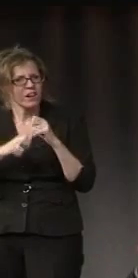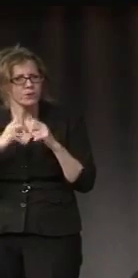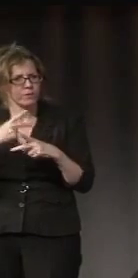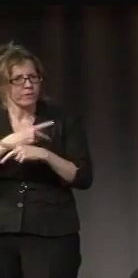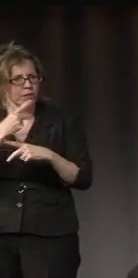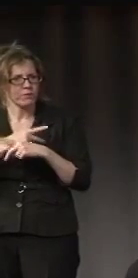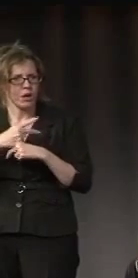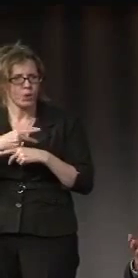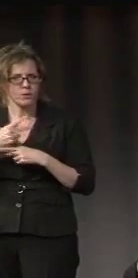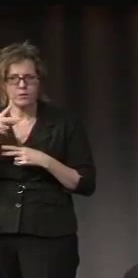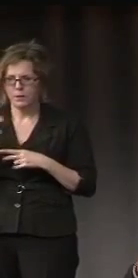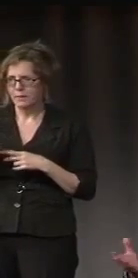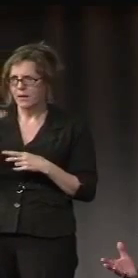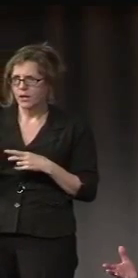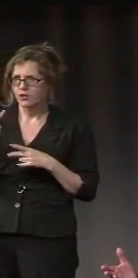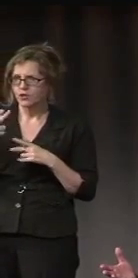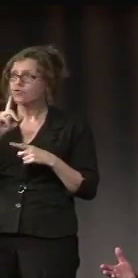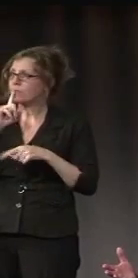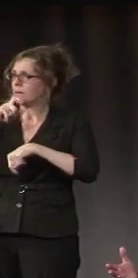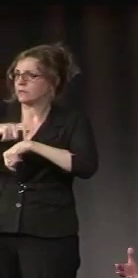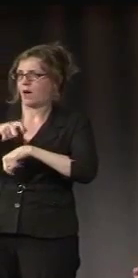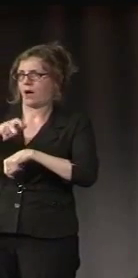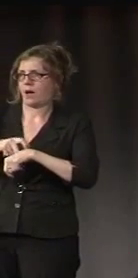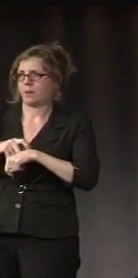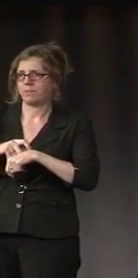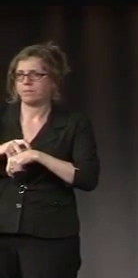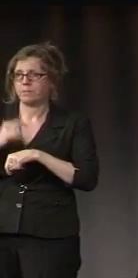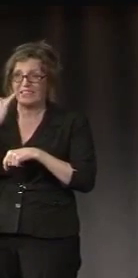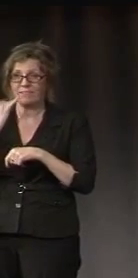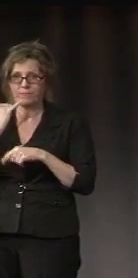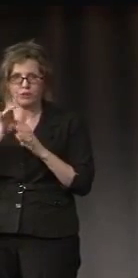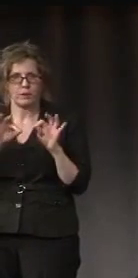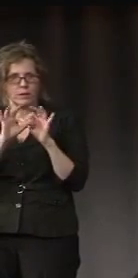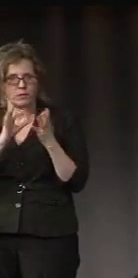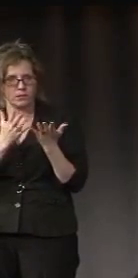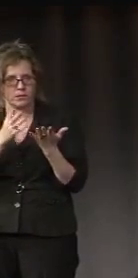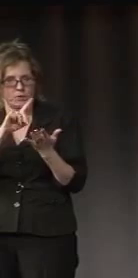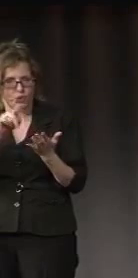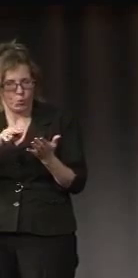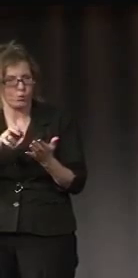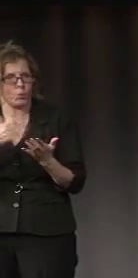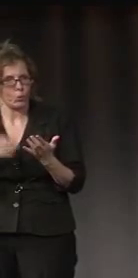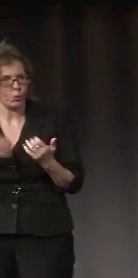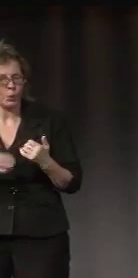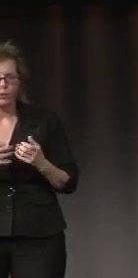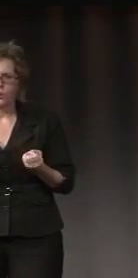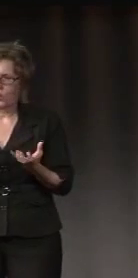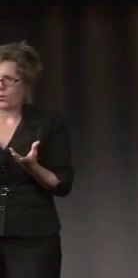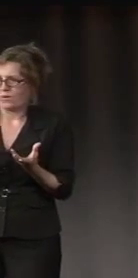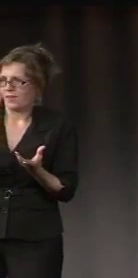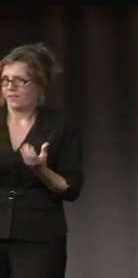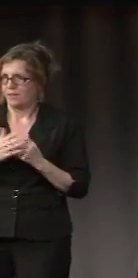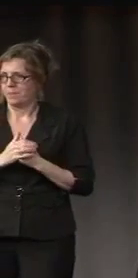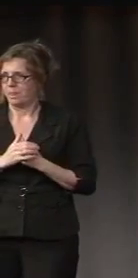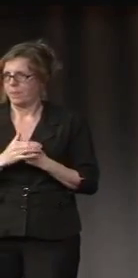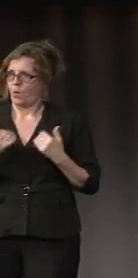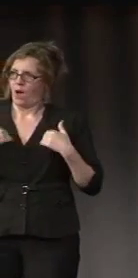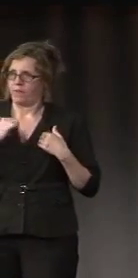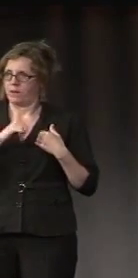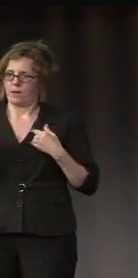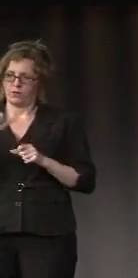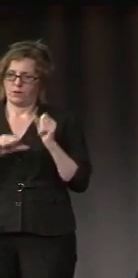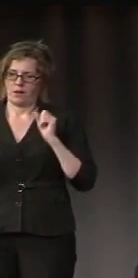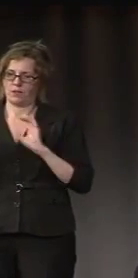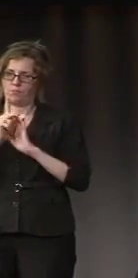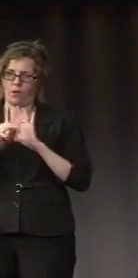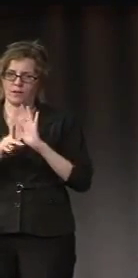time. Continuously on a critical zone. Give us instruments. So right. You would have another science policy here, because instead